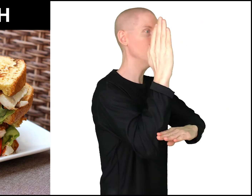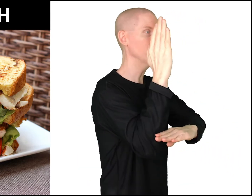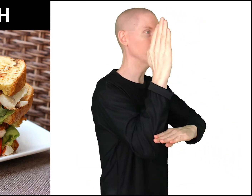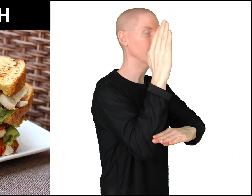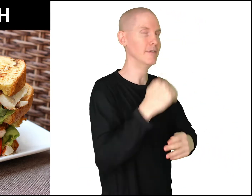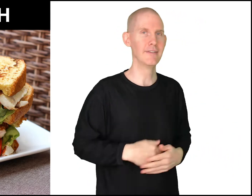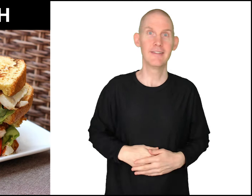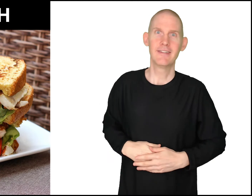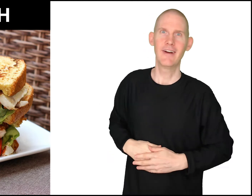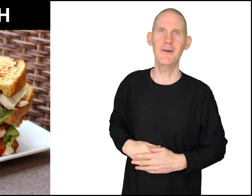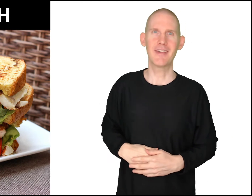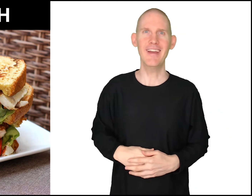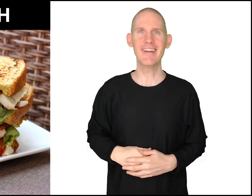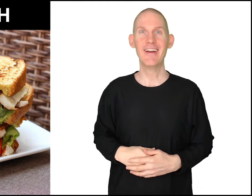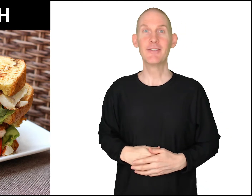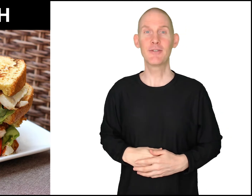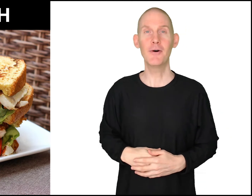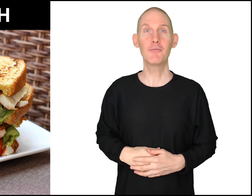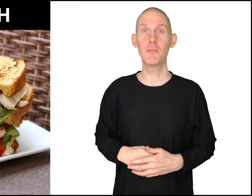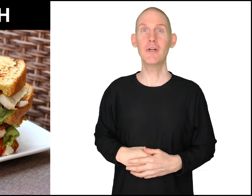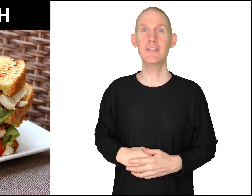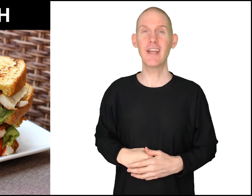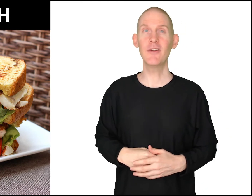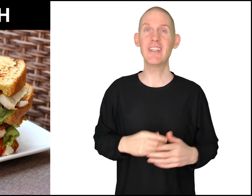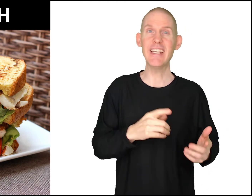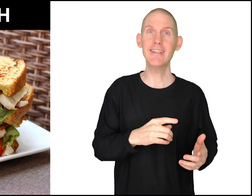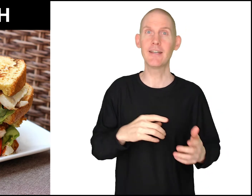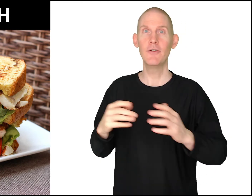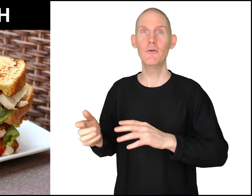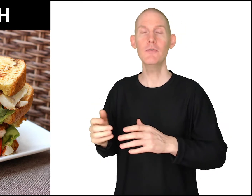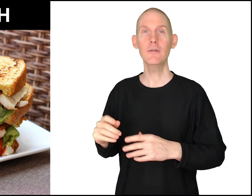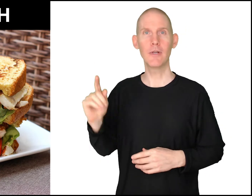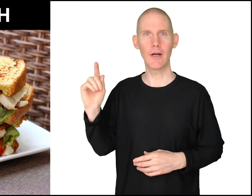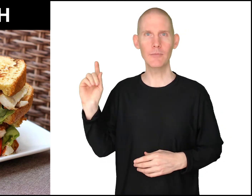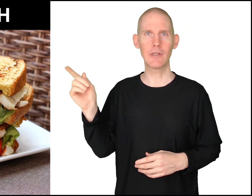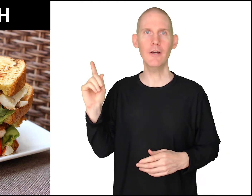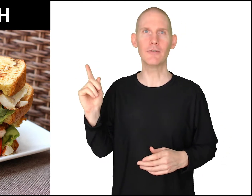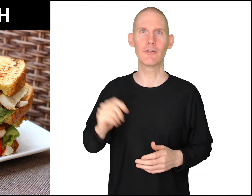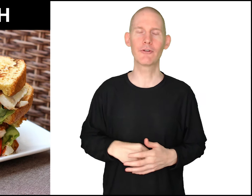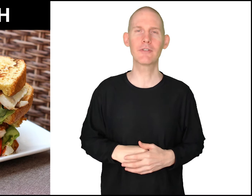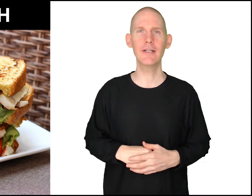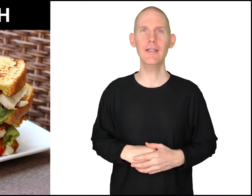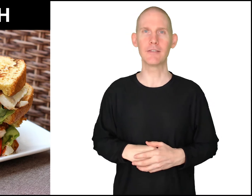noon. Okay, so if we put it together, eat, noon becomes lunch. Looks like this.